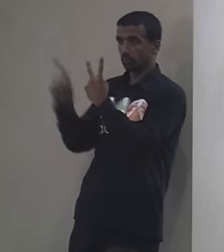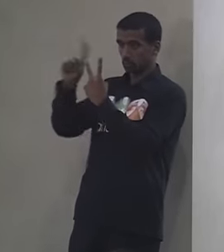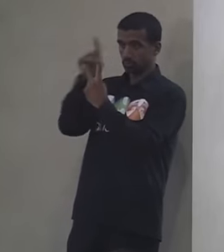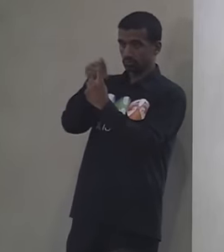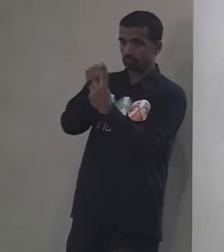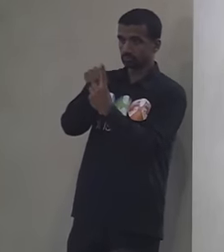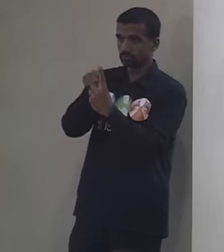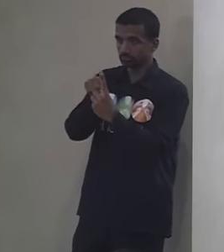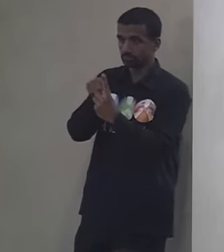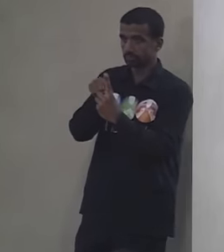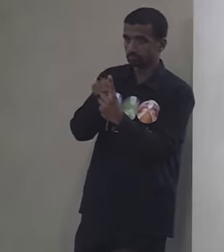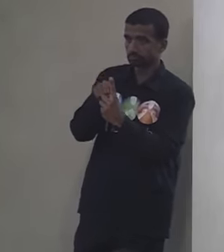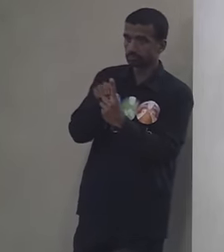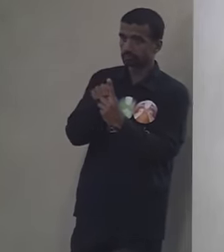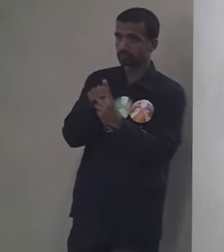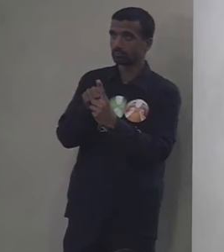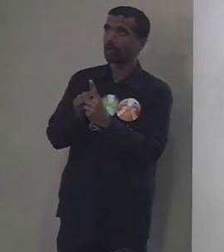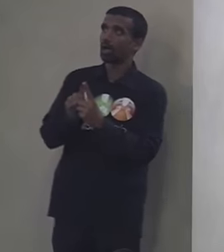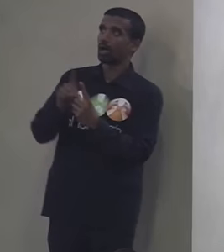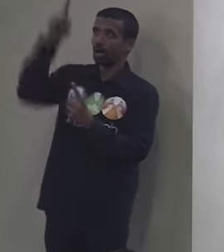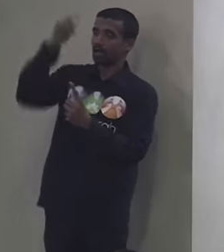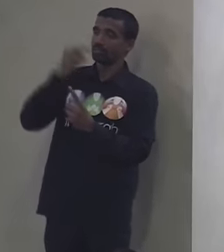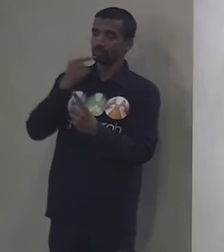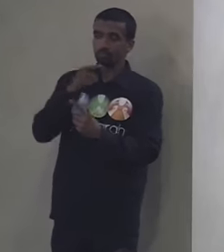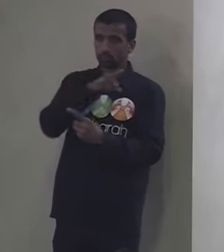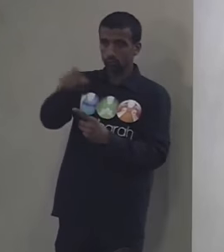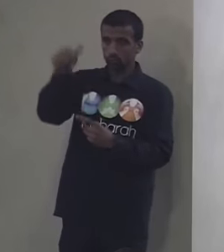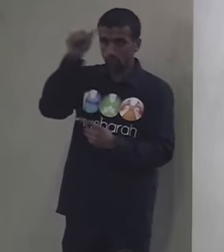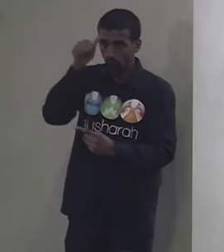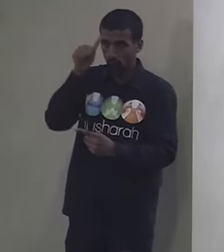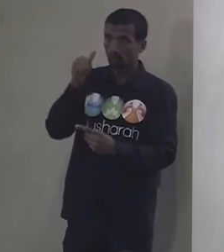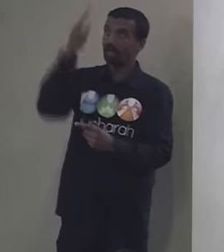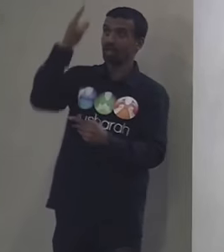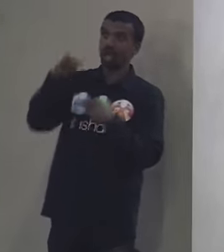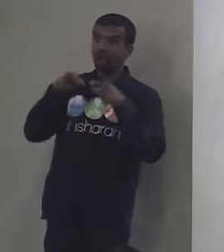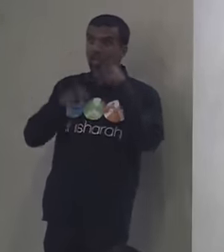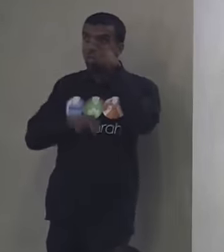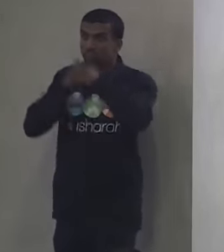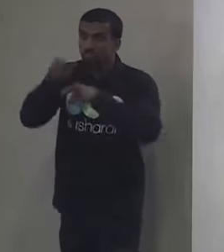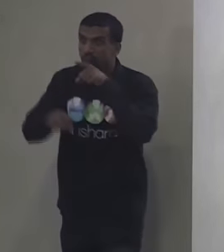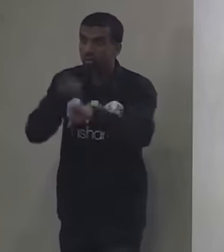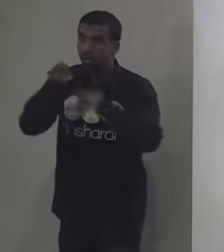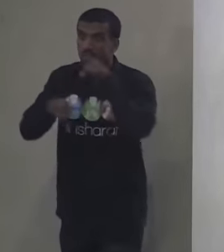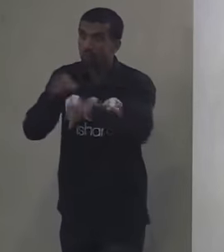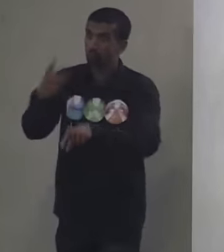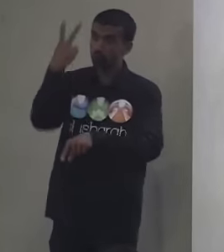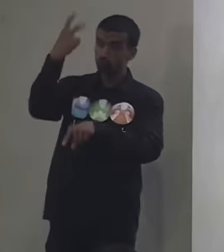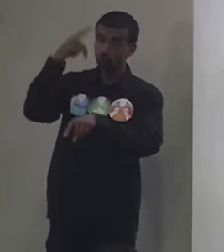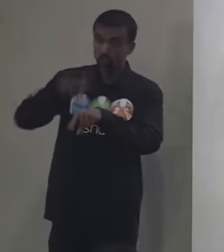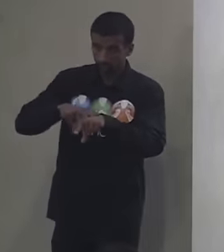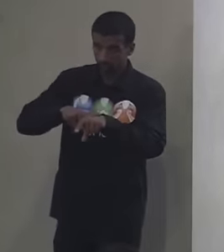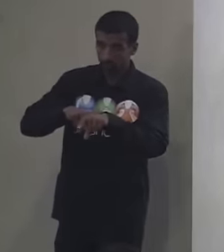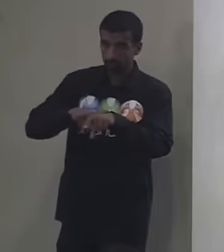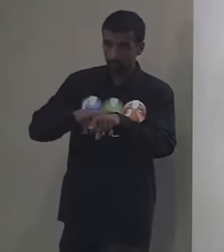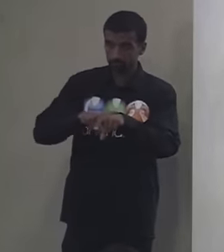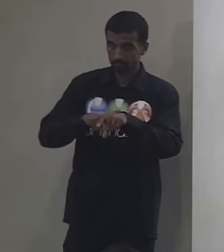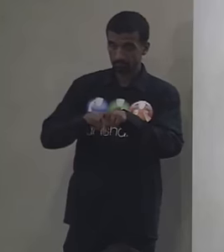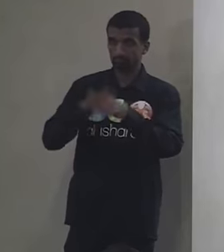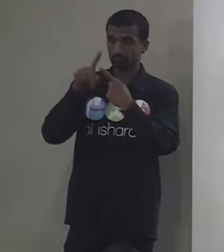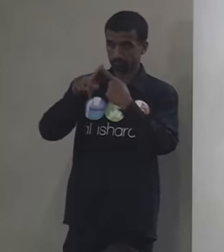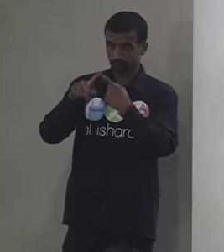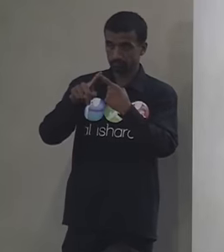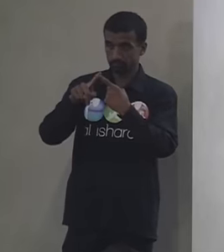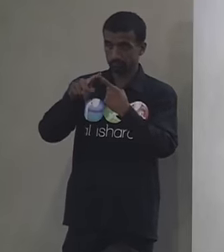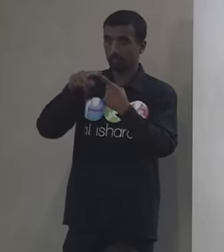many times is knowing mentioned? 2. 2 threats. And if you go from behind, Allah mentions you have